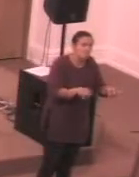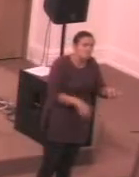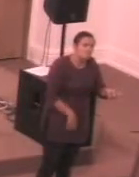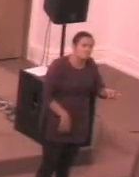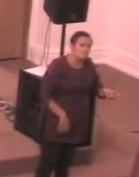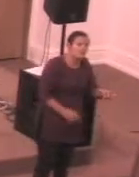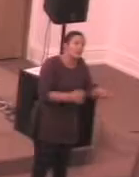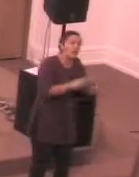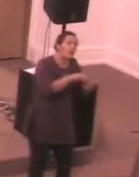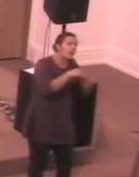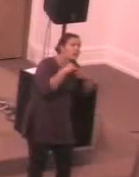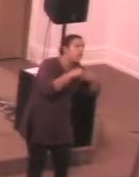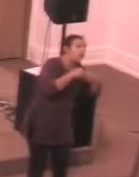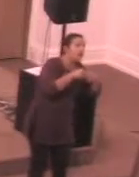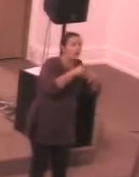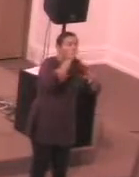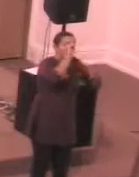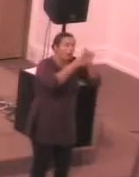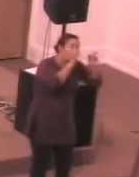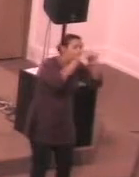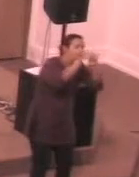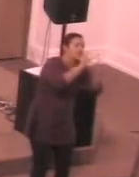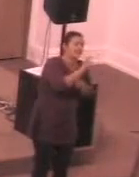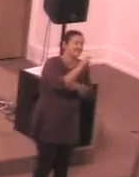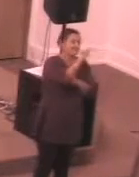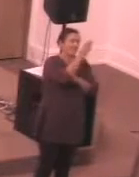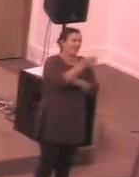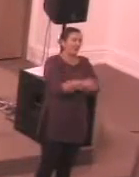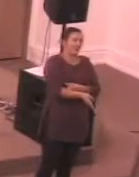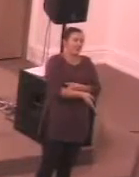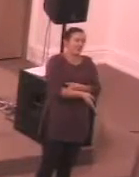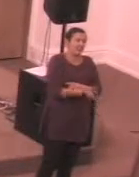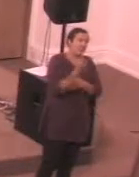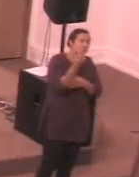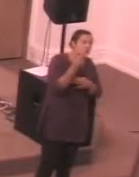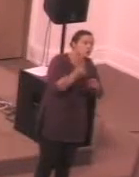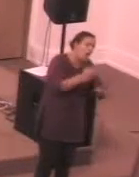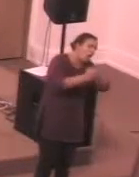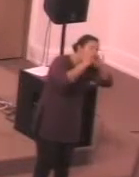unchangeable, you're unshakable, you're